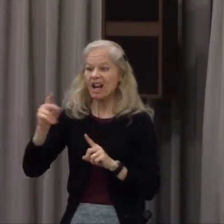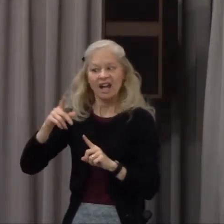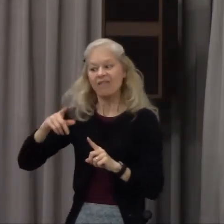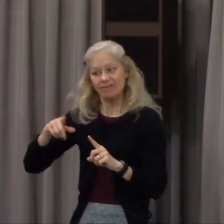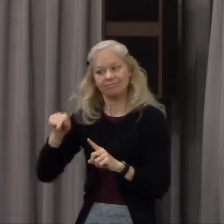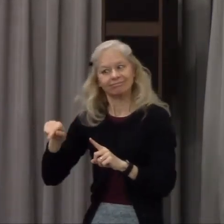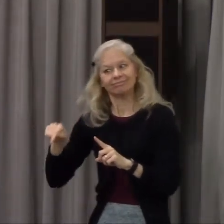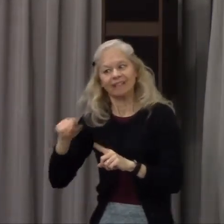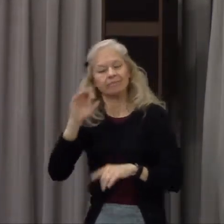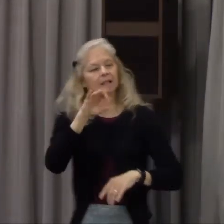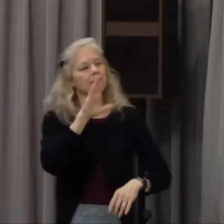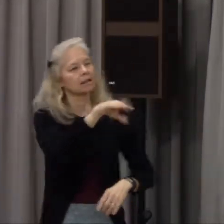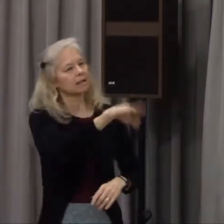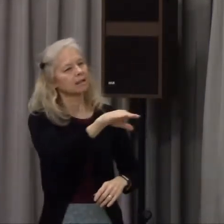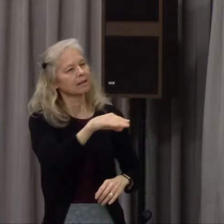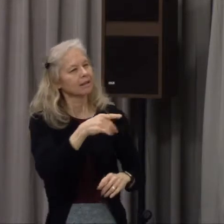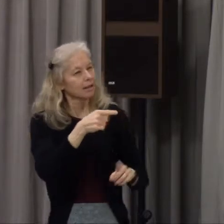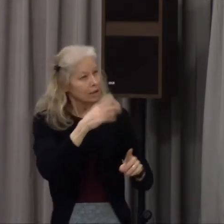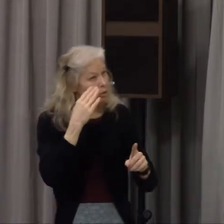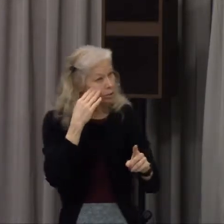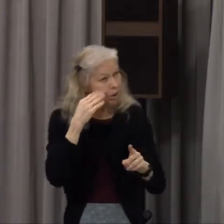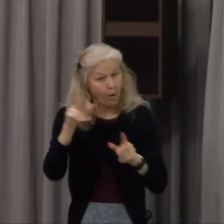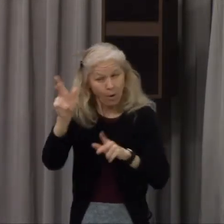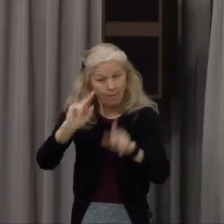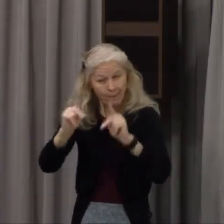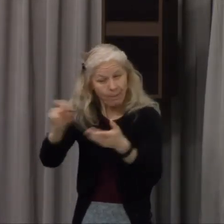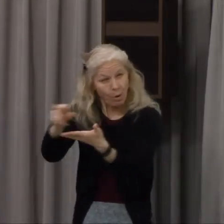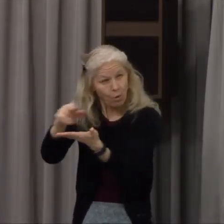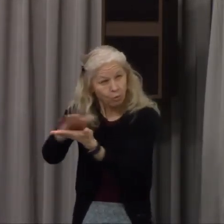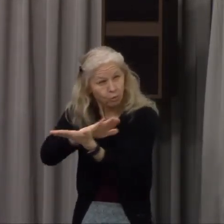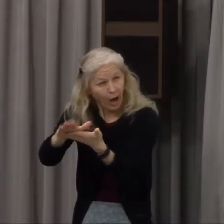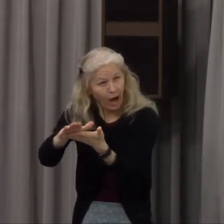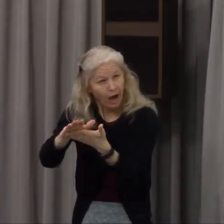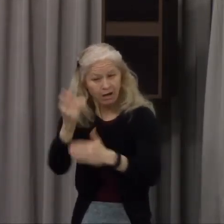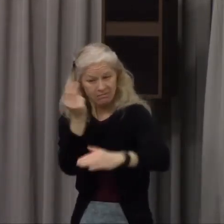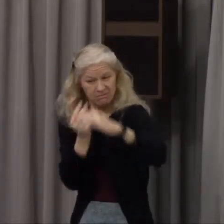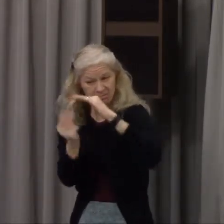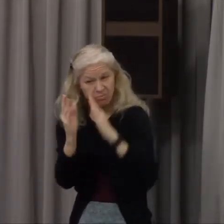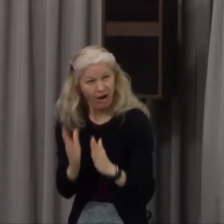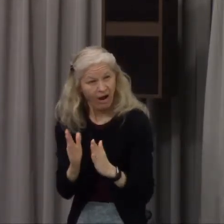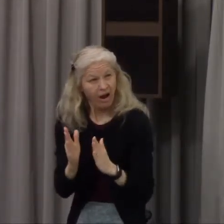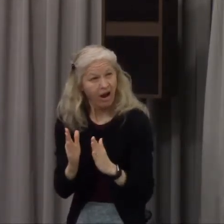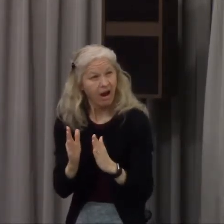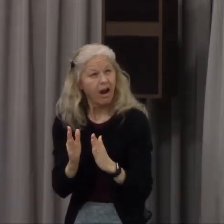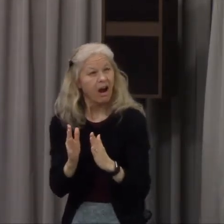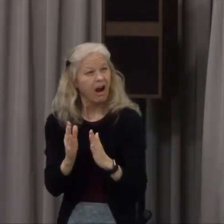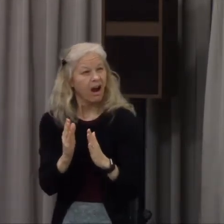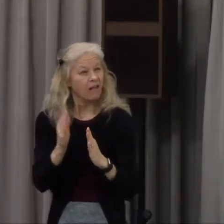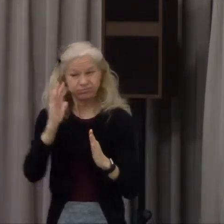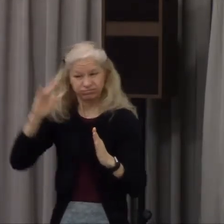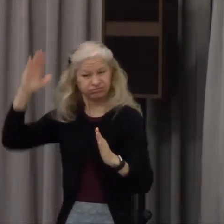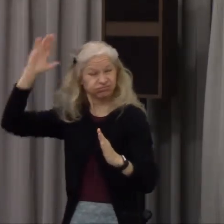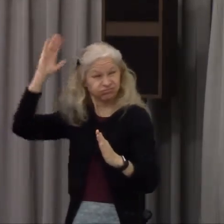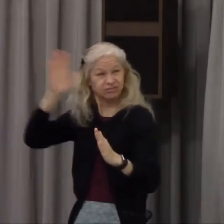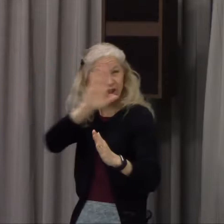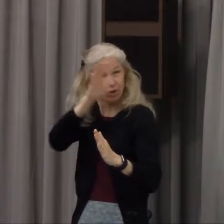righteous. And say, if we had lived the days of our fathers, we would not have been partakers with them in the blood